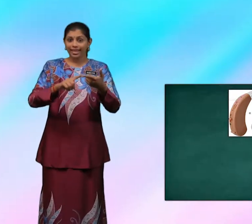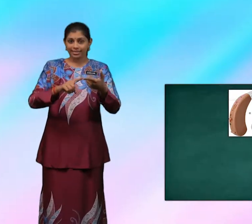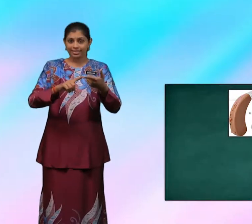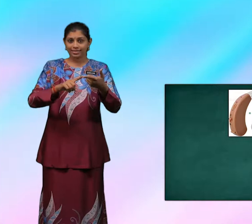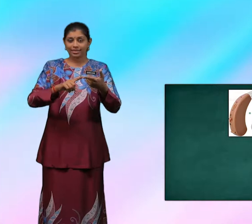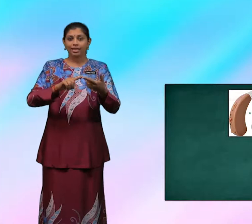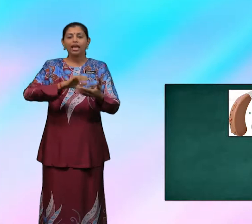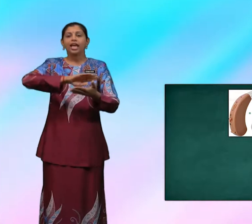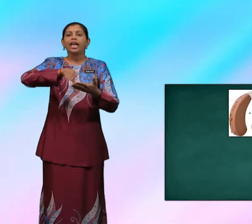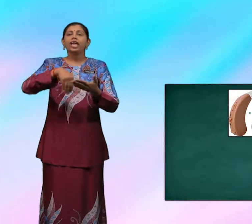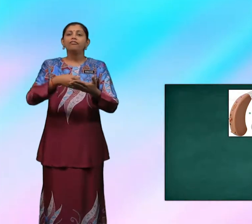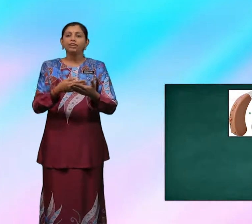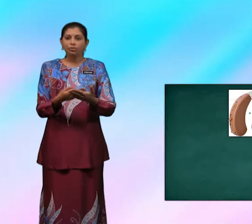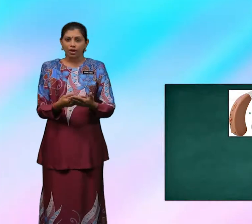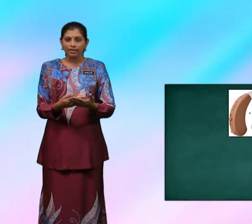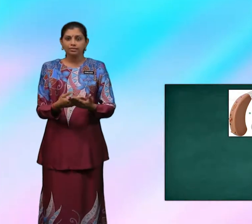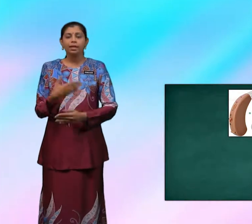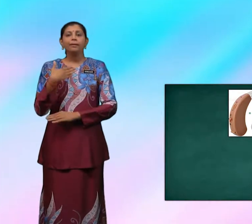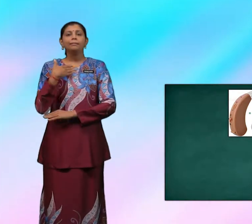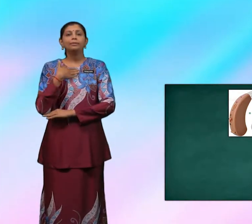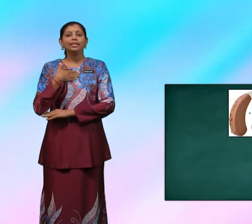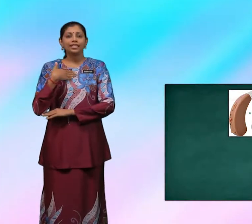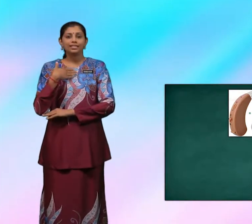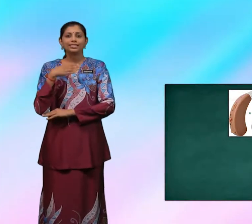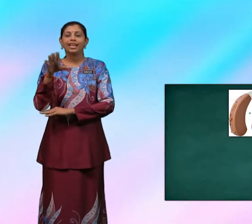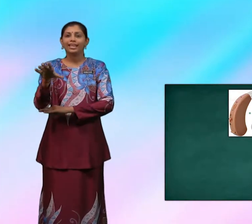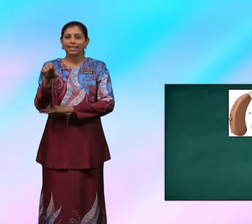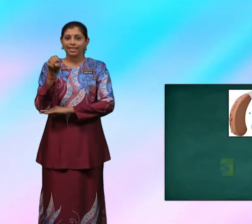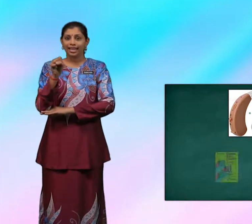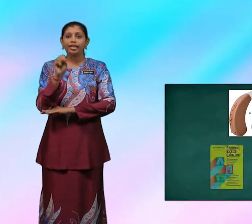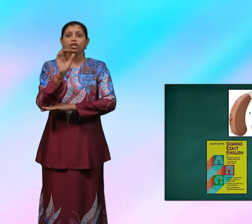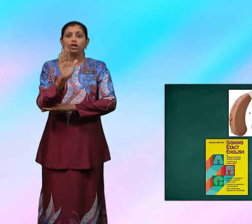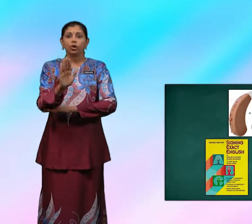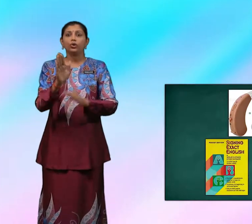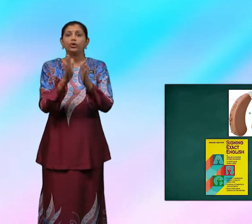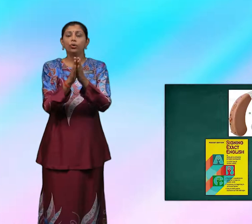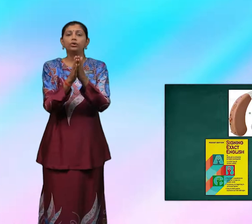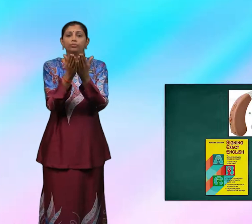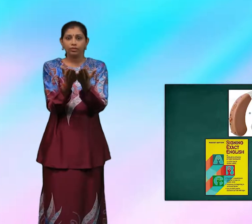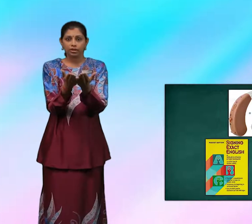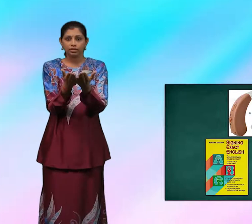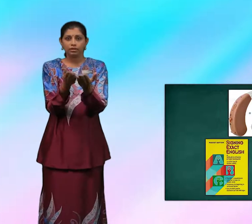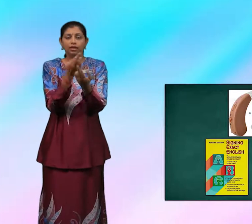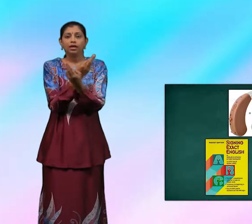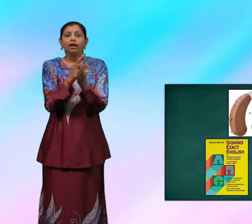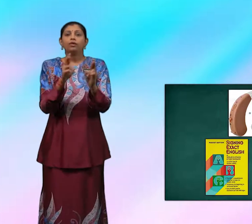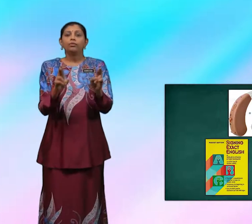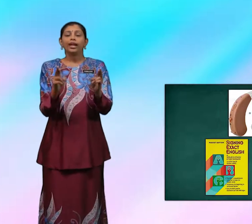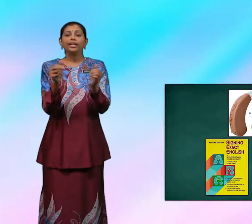Next, everyone, please get your notebook ready